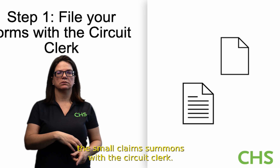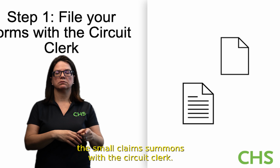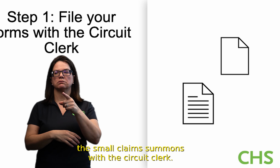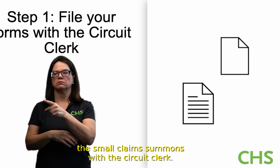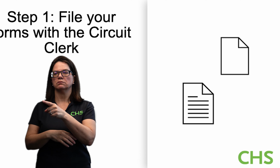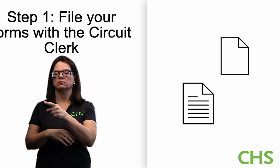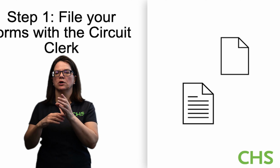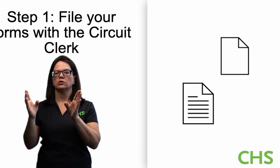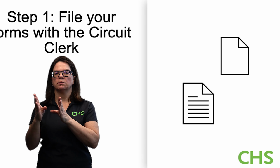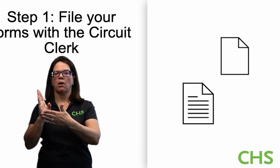clerk.